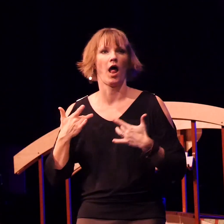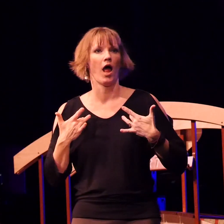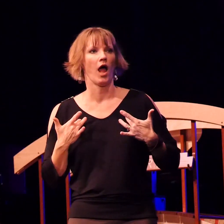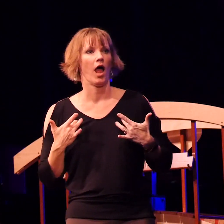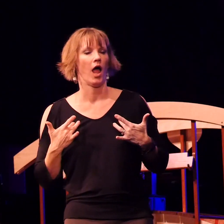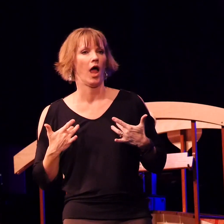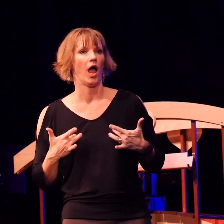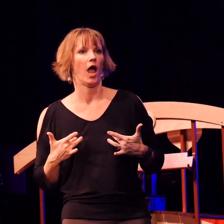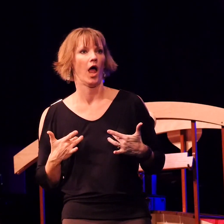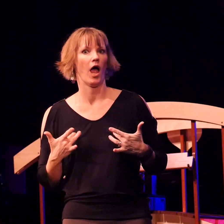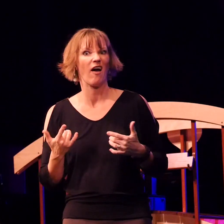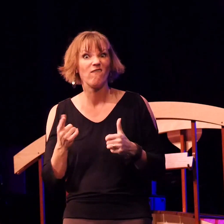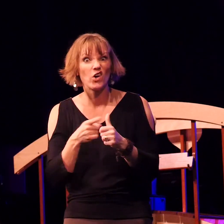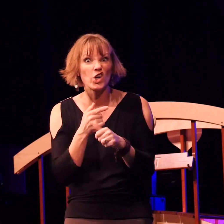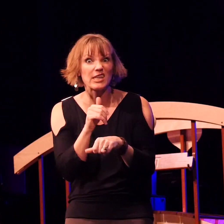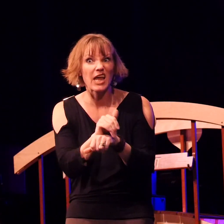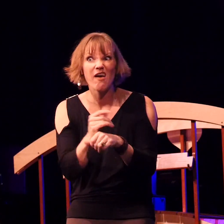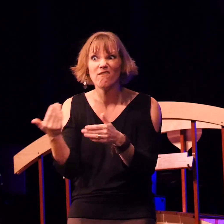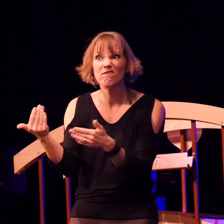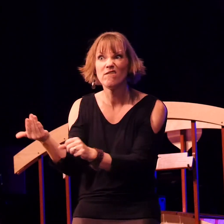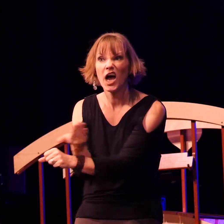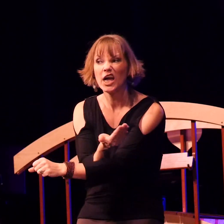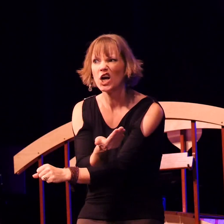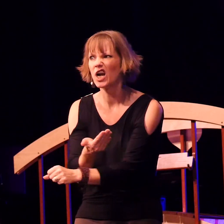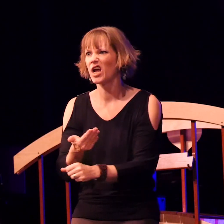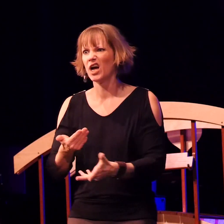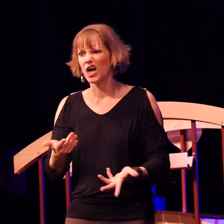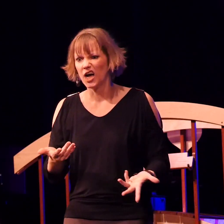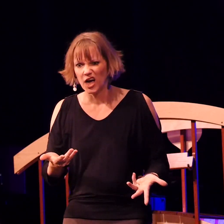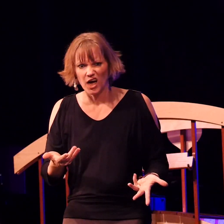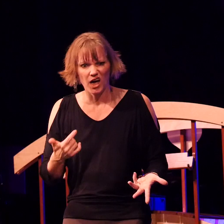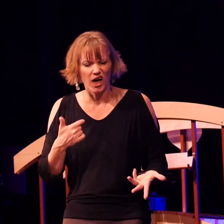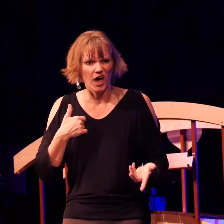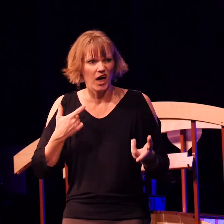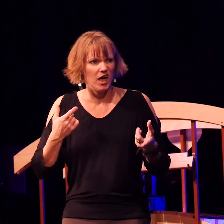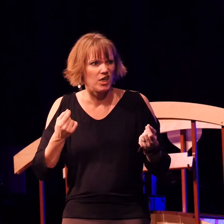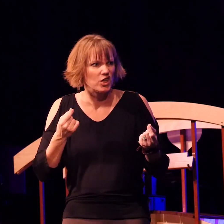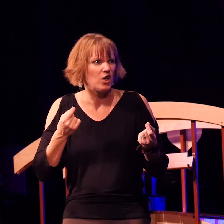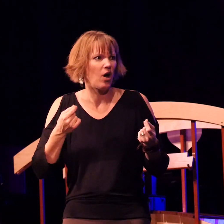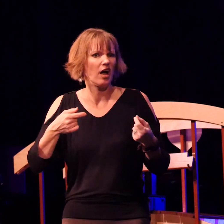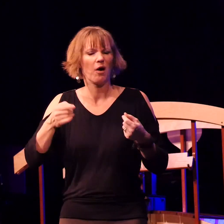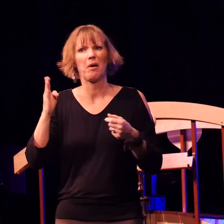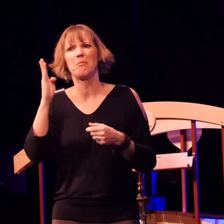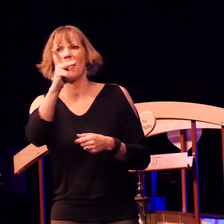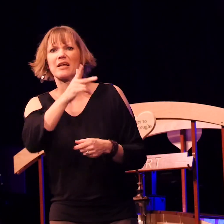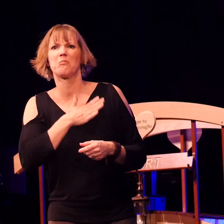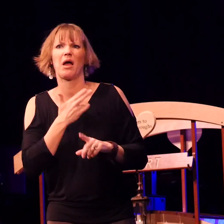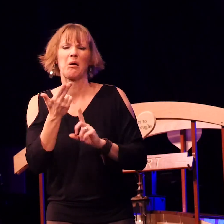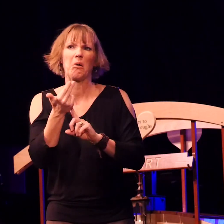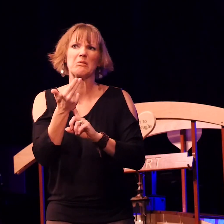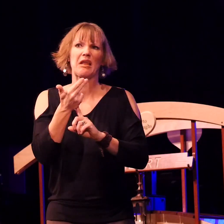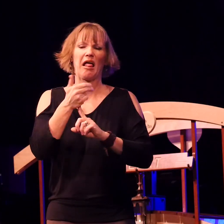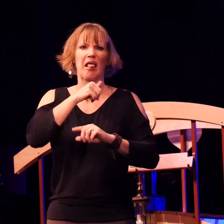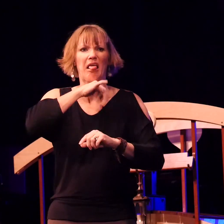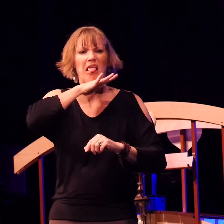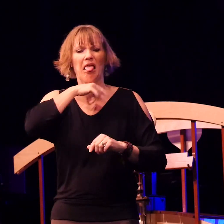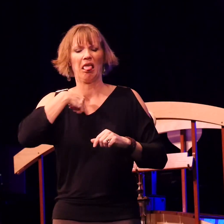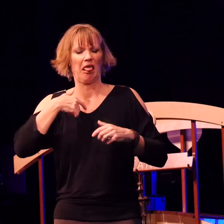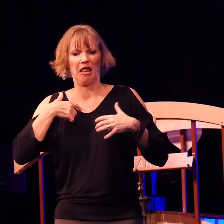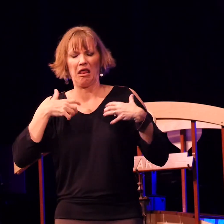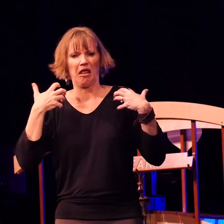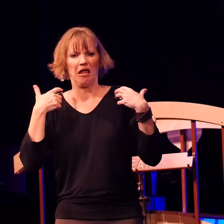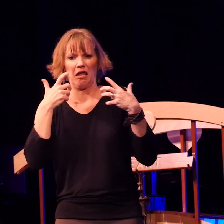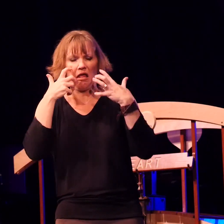mortified. She says, I fired from my first job. I went back to my crummy hotel and collapsed. I literally could not